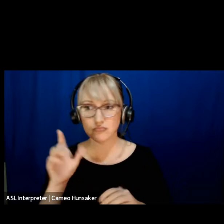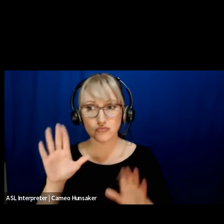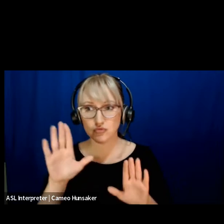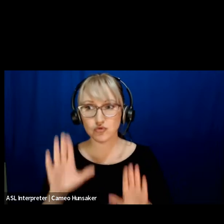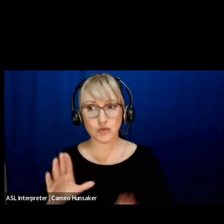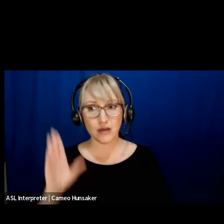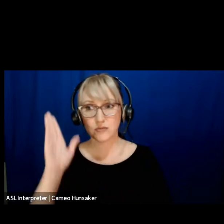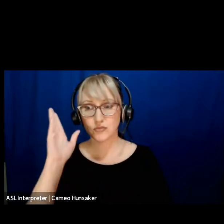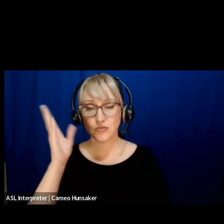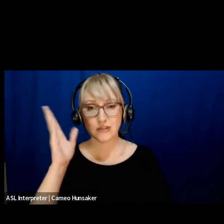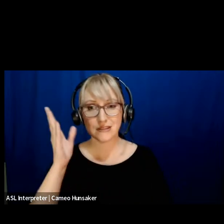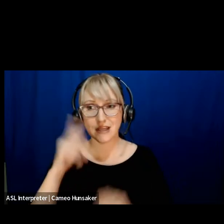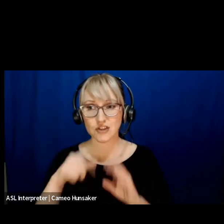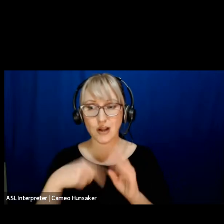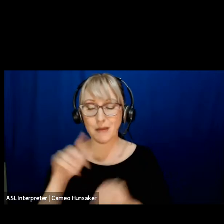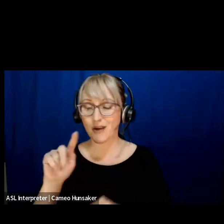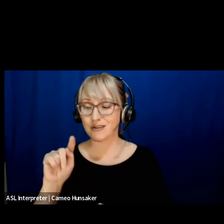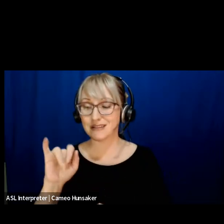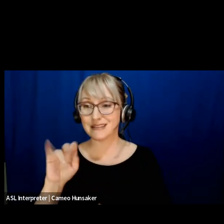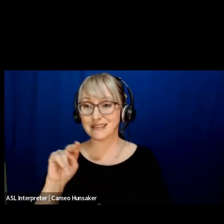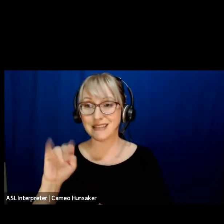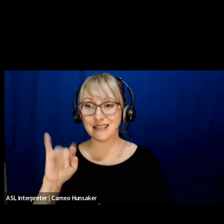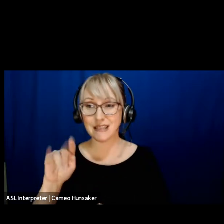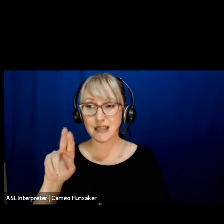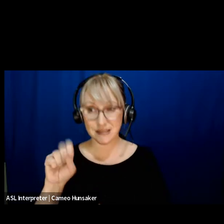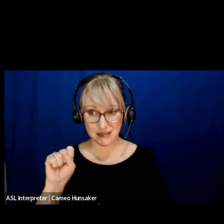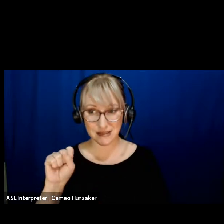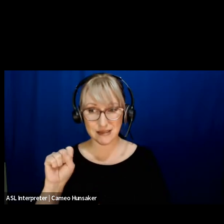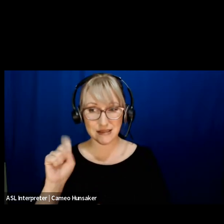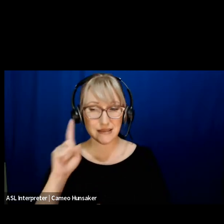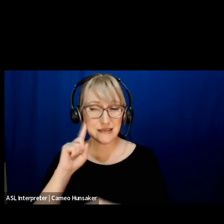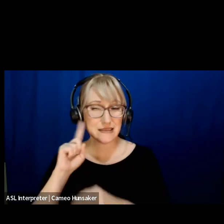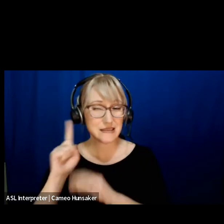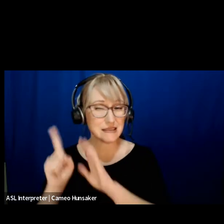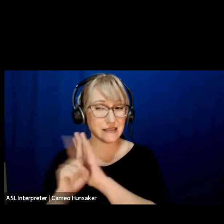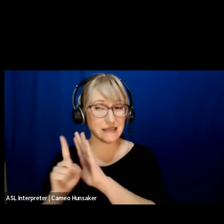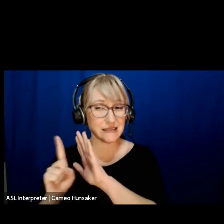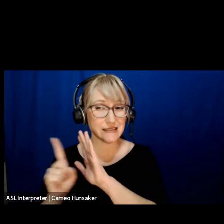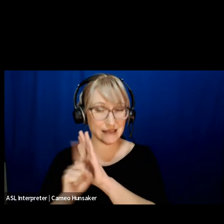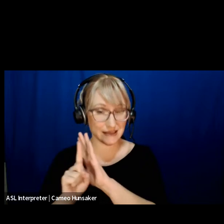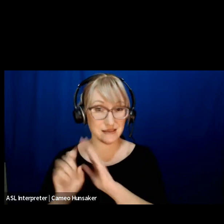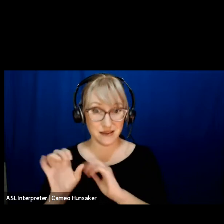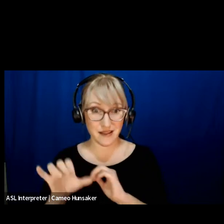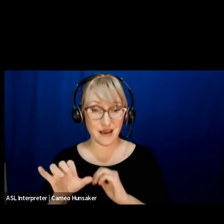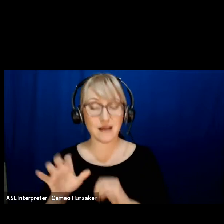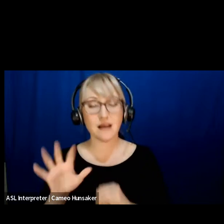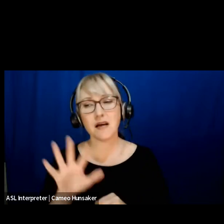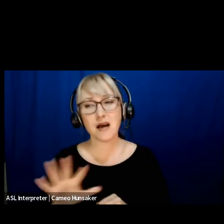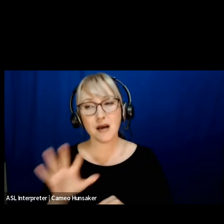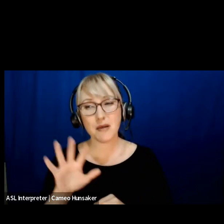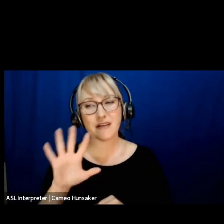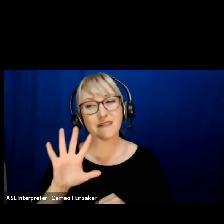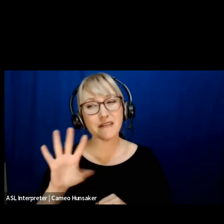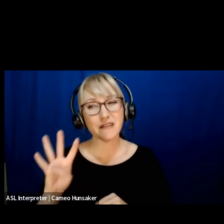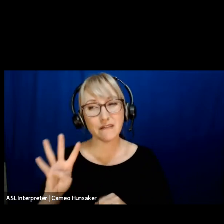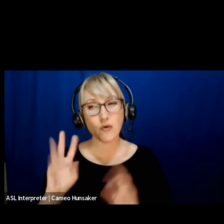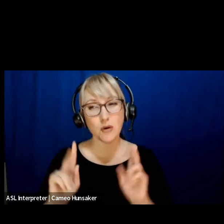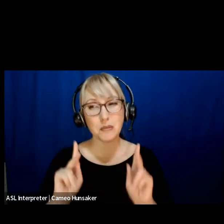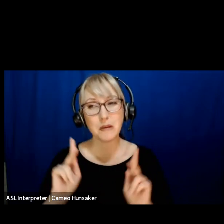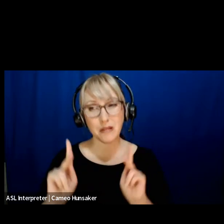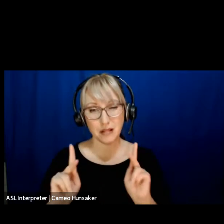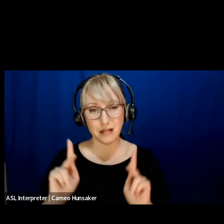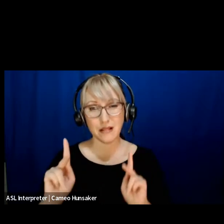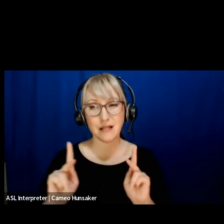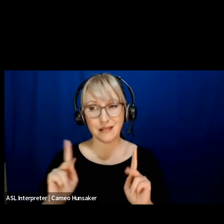on tinnitus, and we had just about 54 people attend that meeting. It